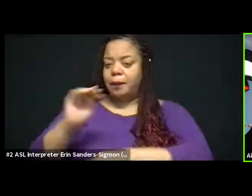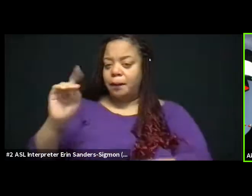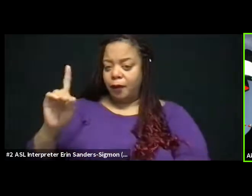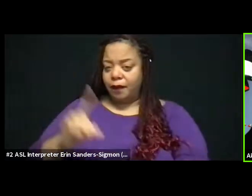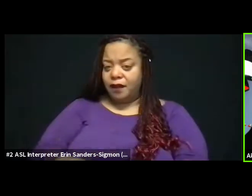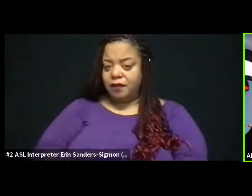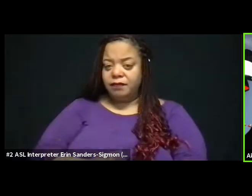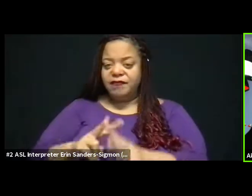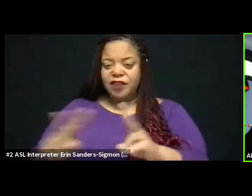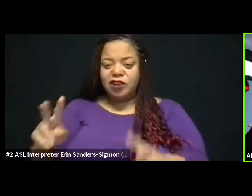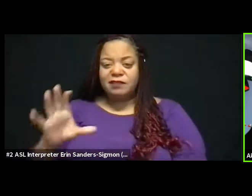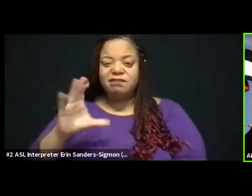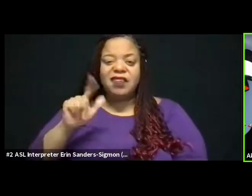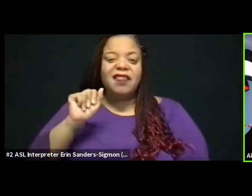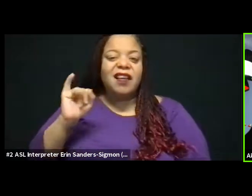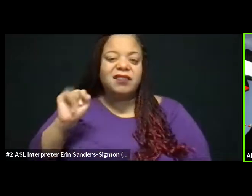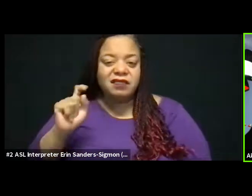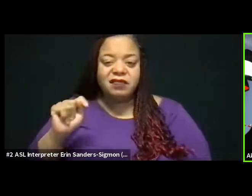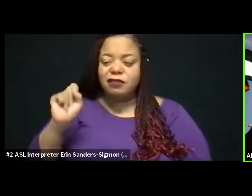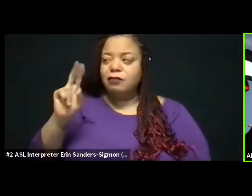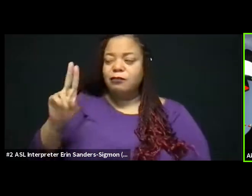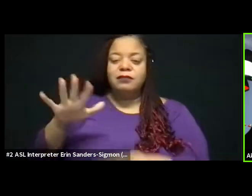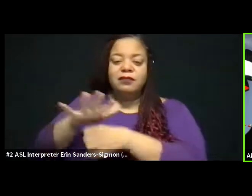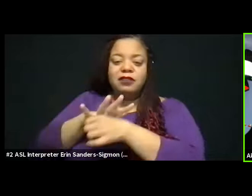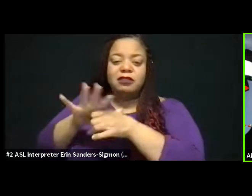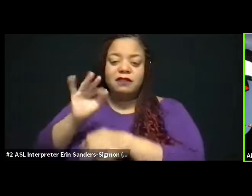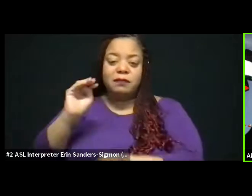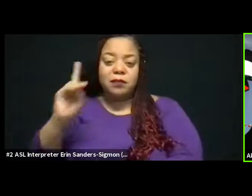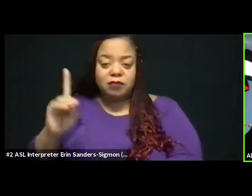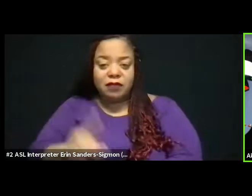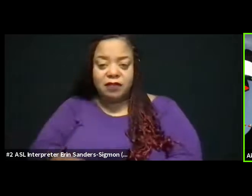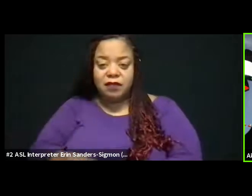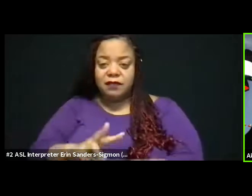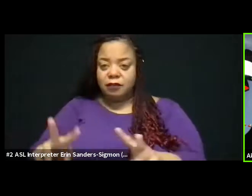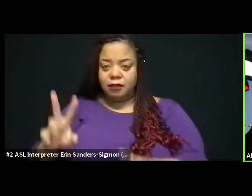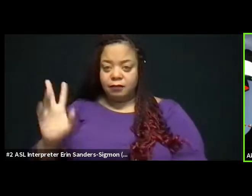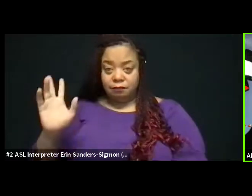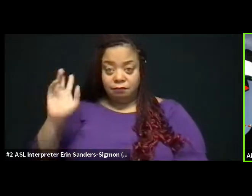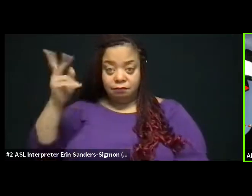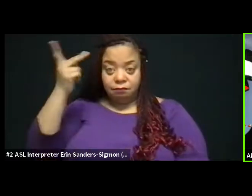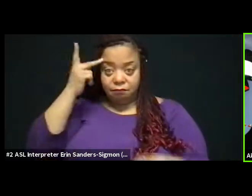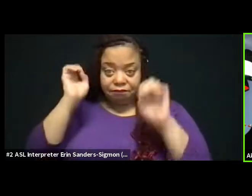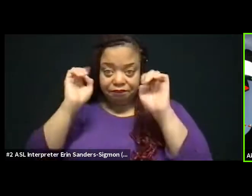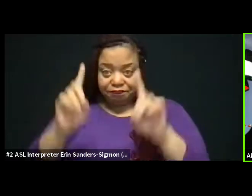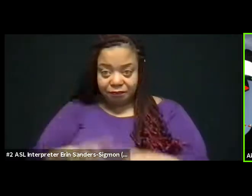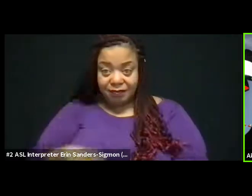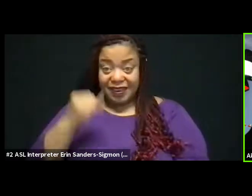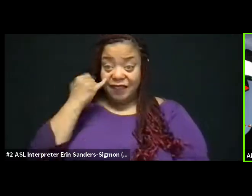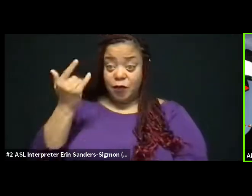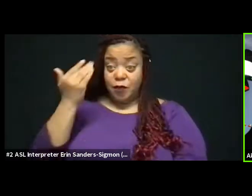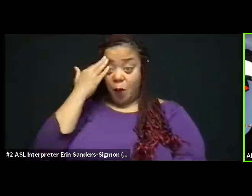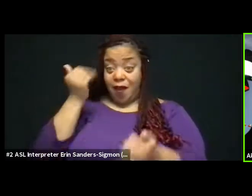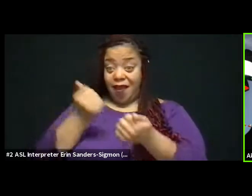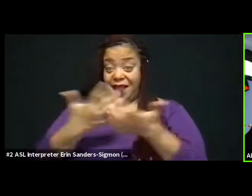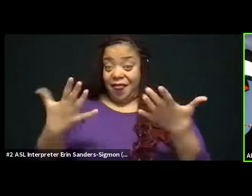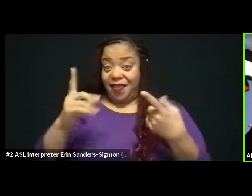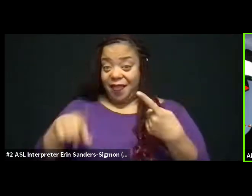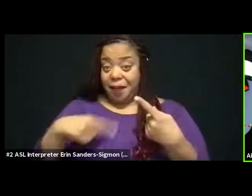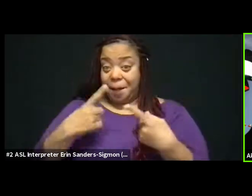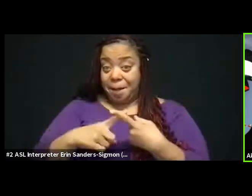suburb of Maryland. And if you know anything about Montgomery County, it is a